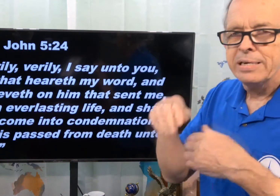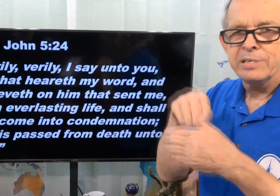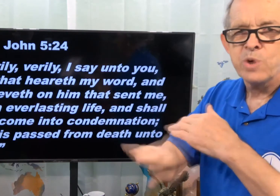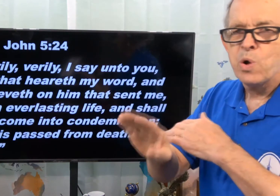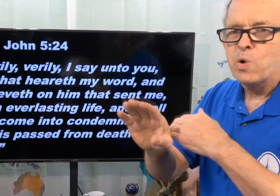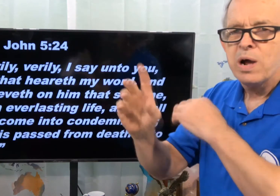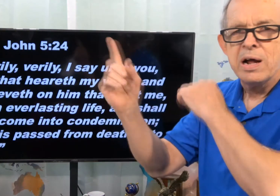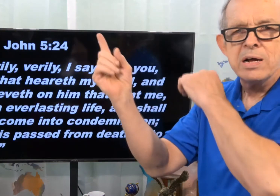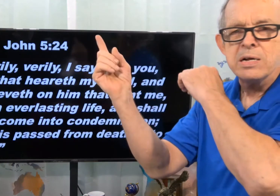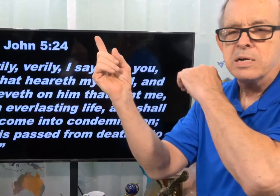into